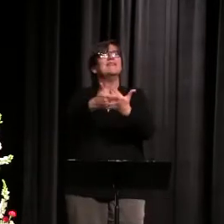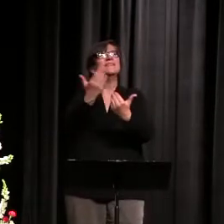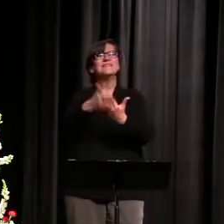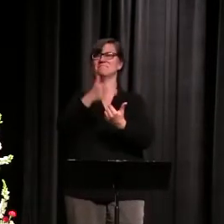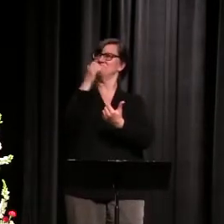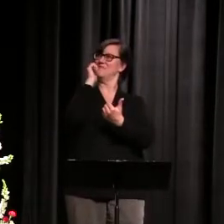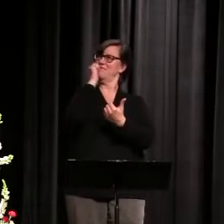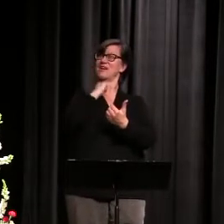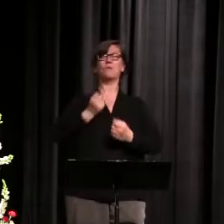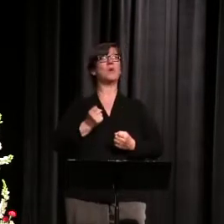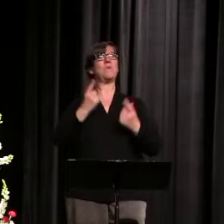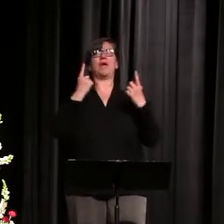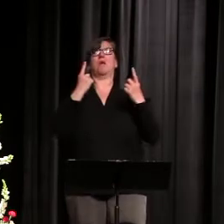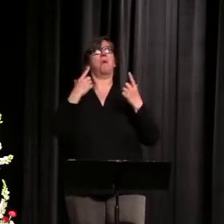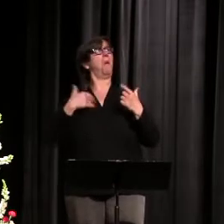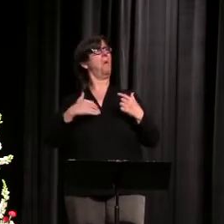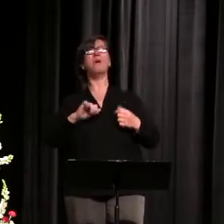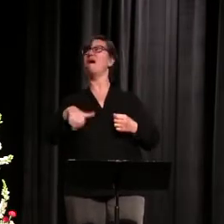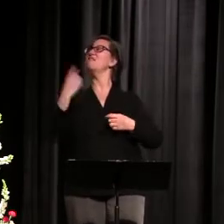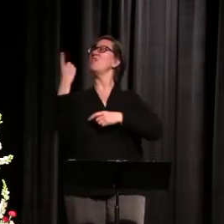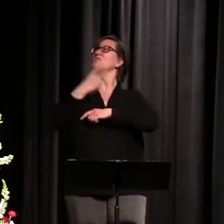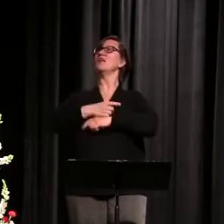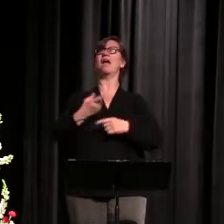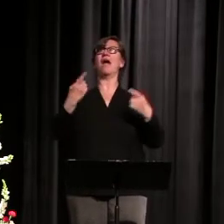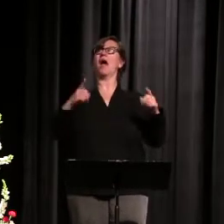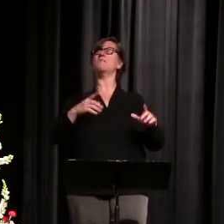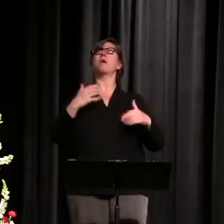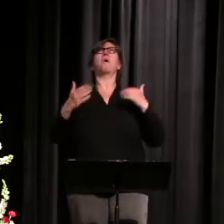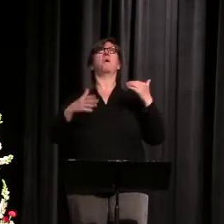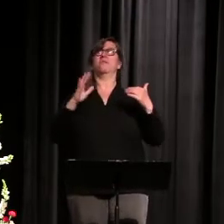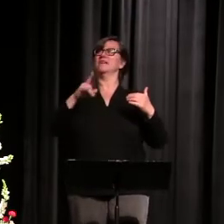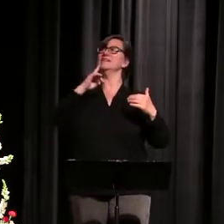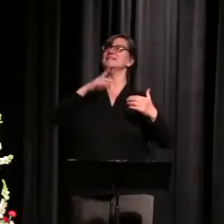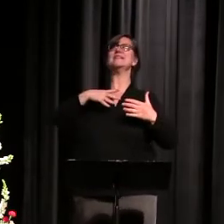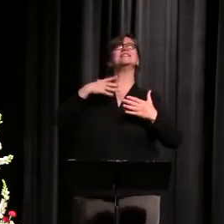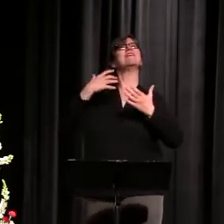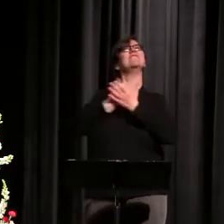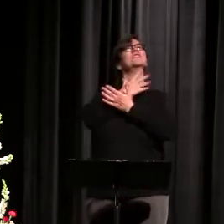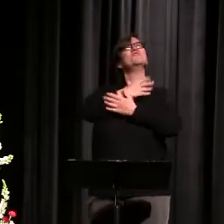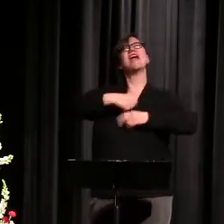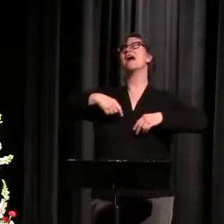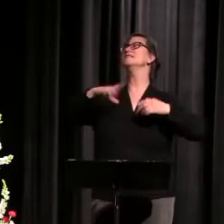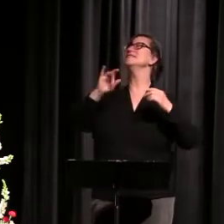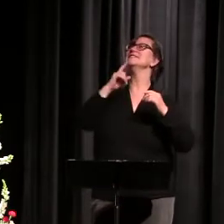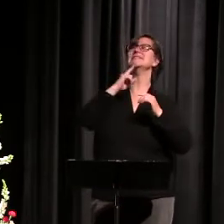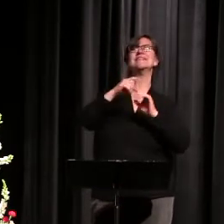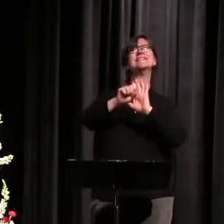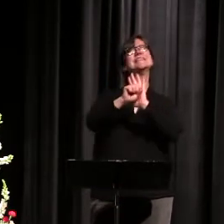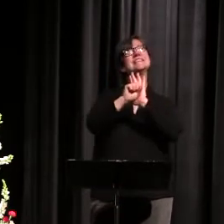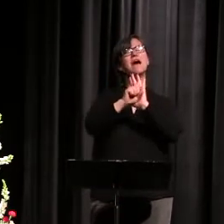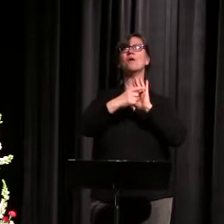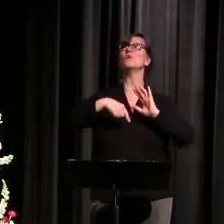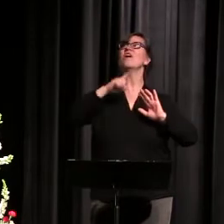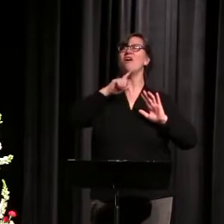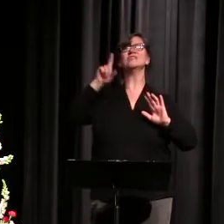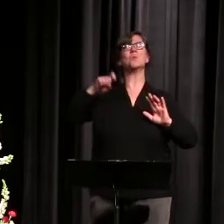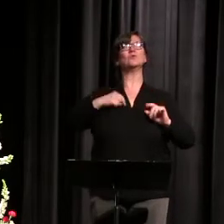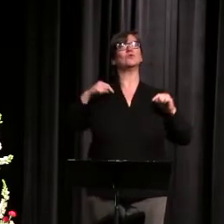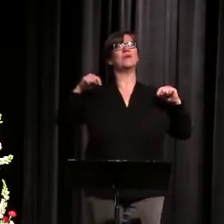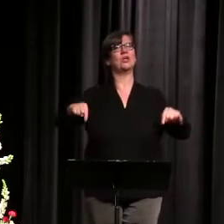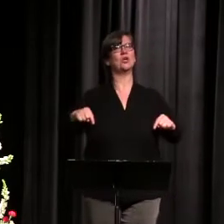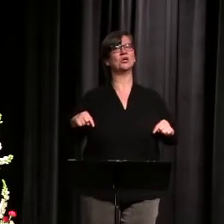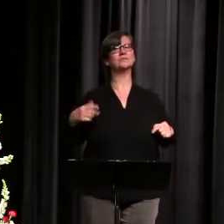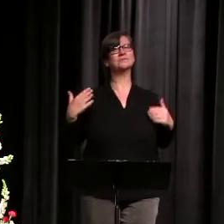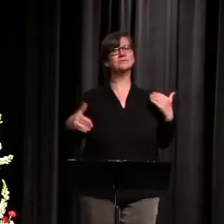day is a victory and a sign that we are meant to be here. It's safe to say, as a class, we experienced a huge